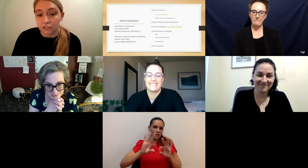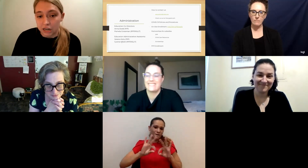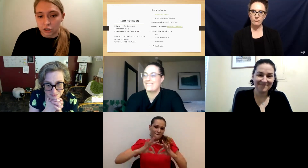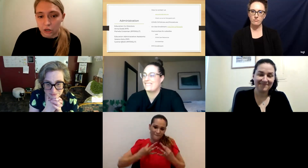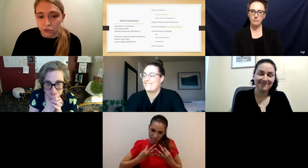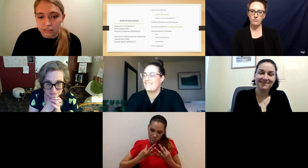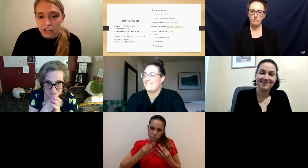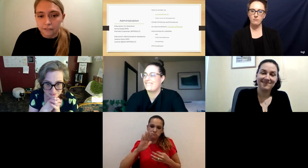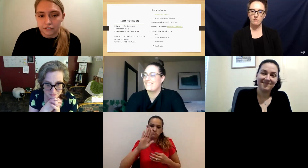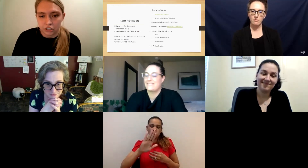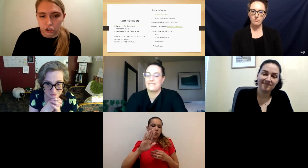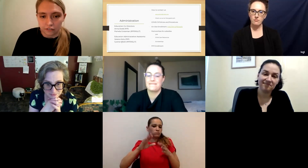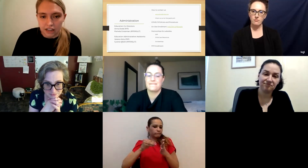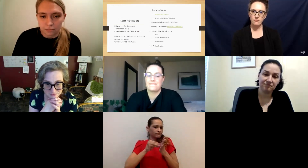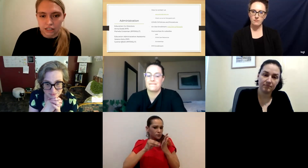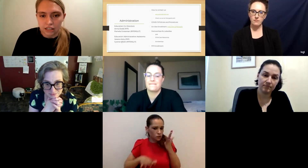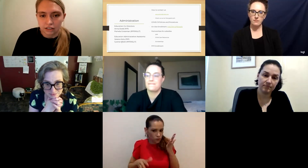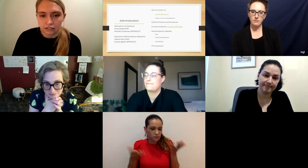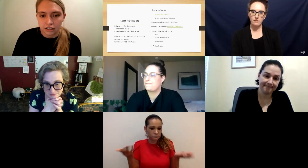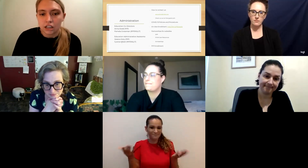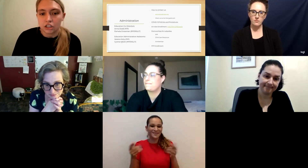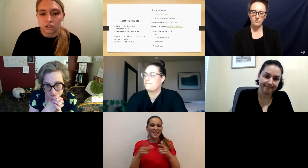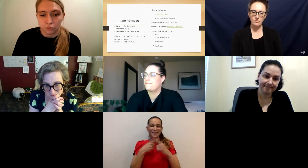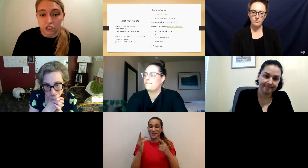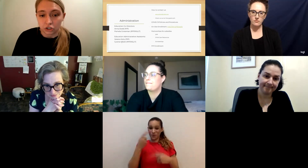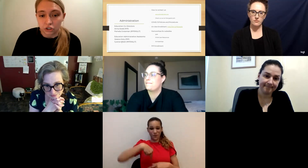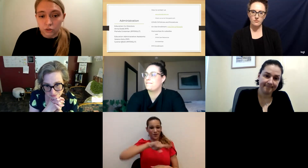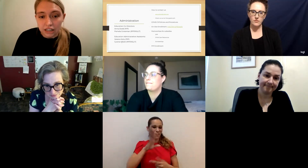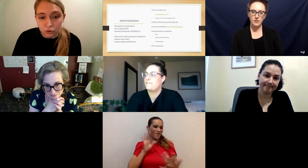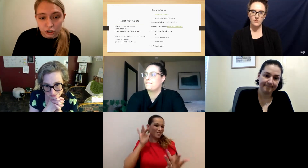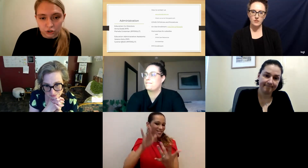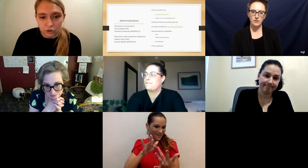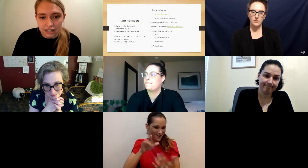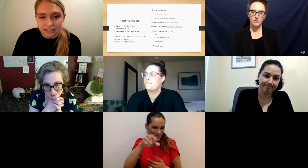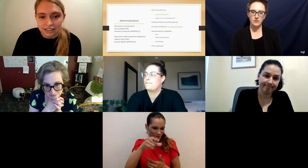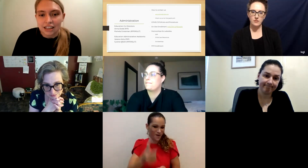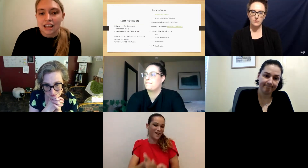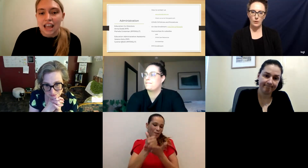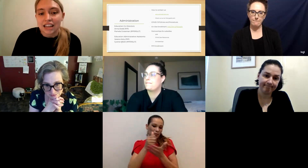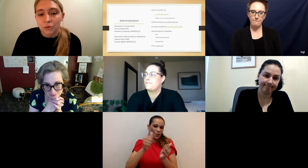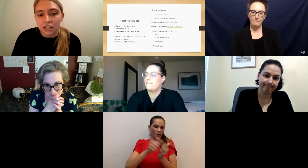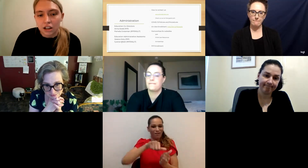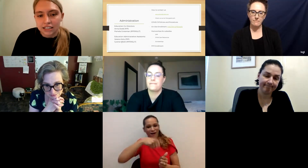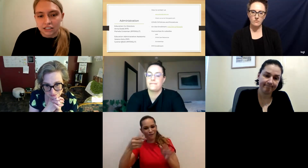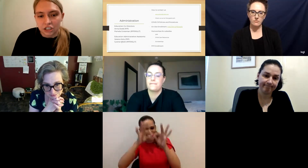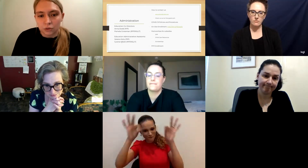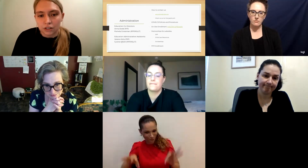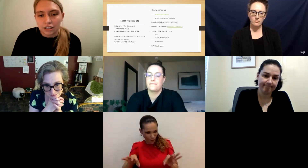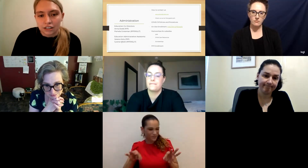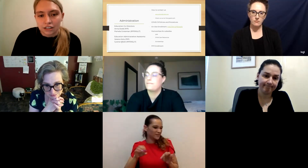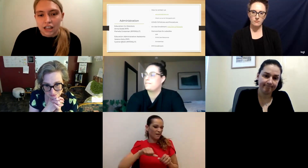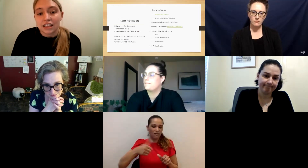about information about yourself, your family, who your student is, and how we can contact